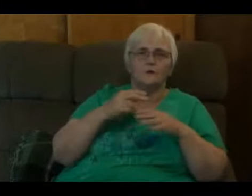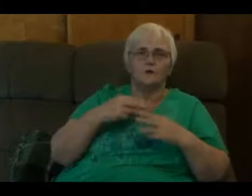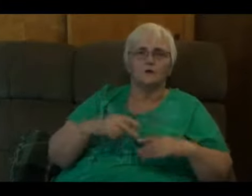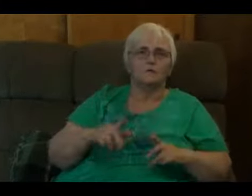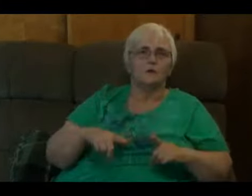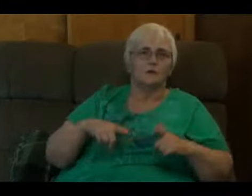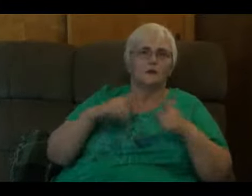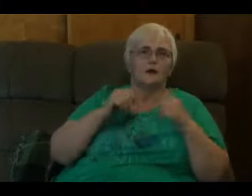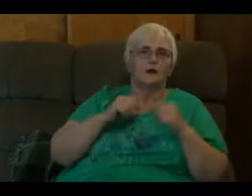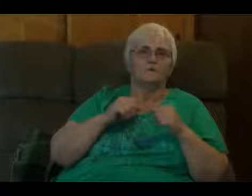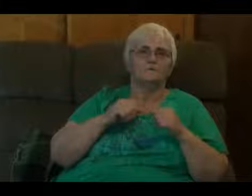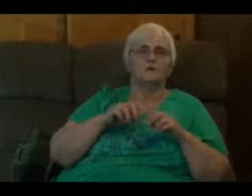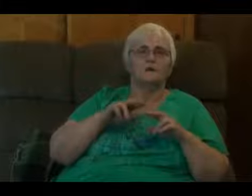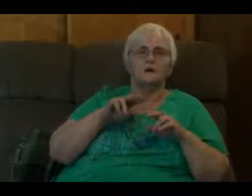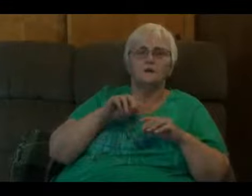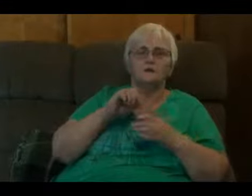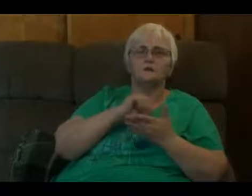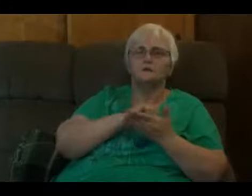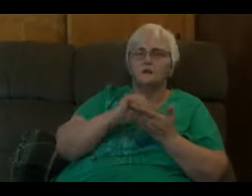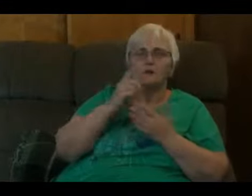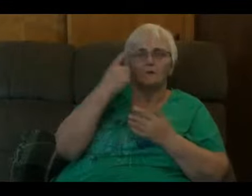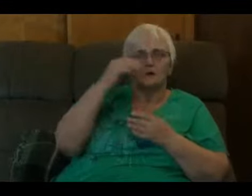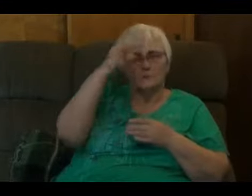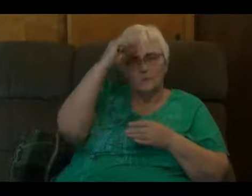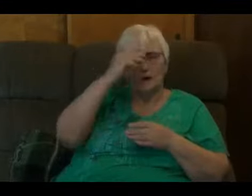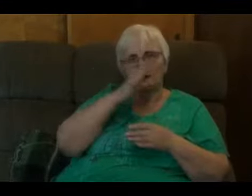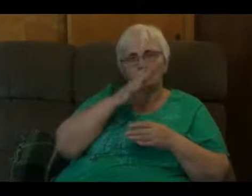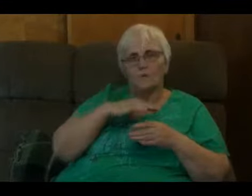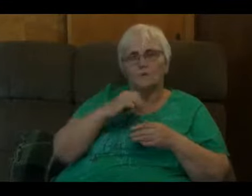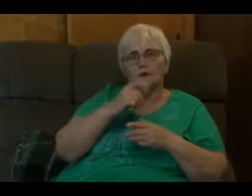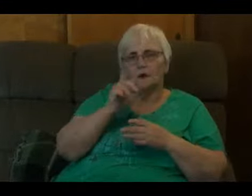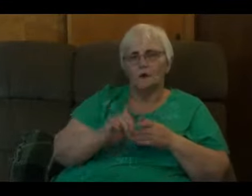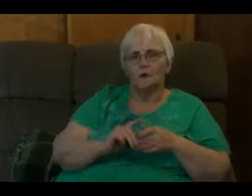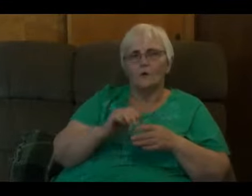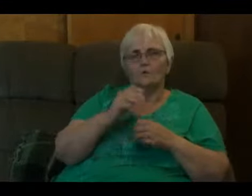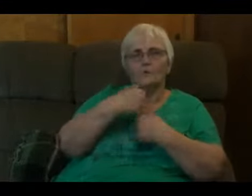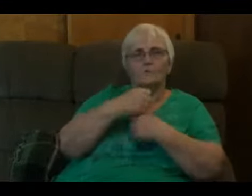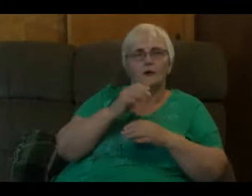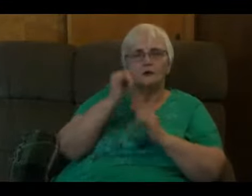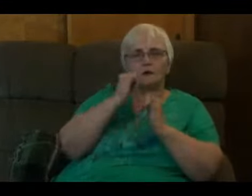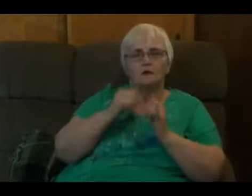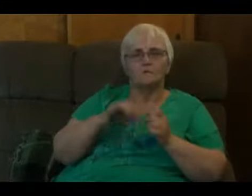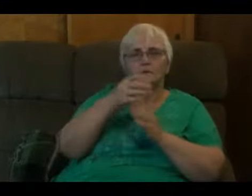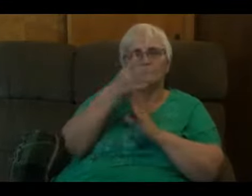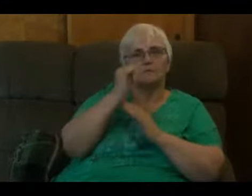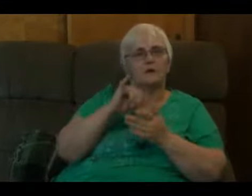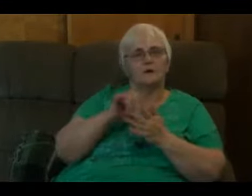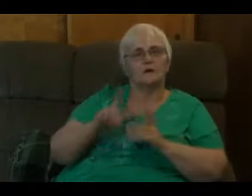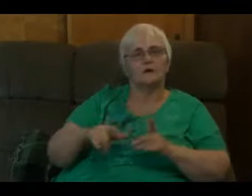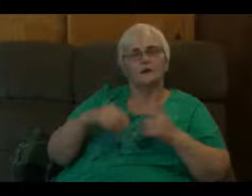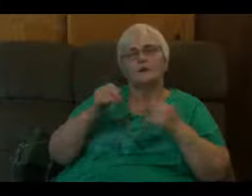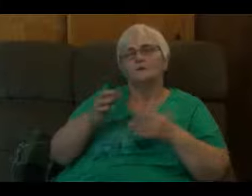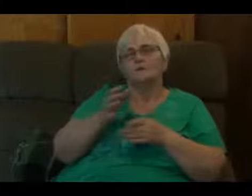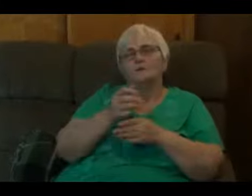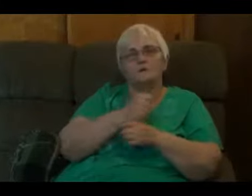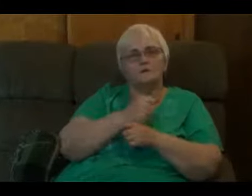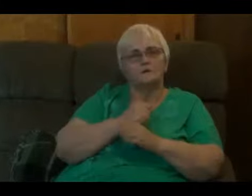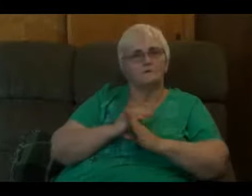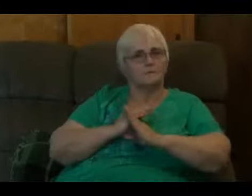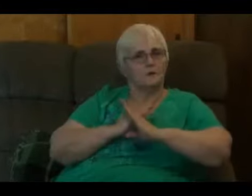life is sacred because the man and woman alone were created in the image of God, and that life deserves protection. God commands